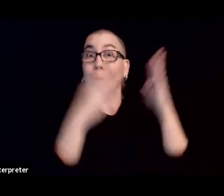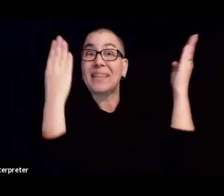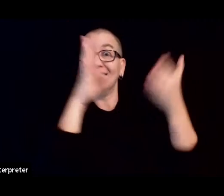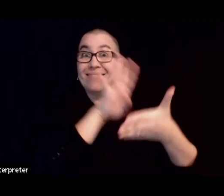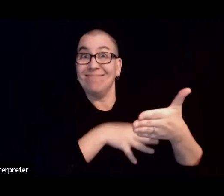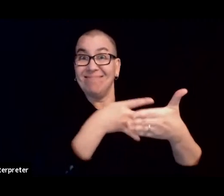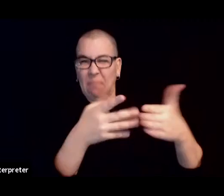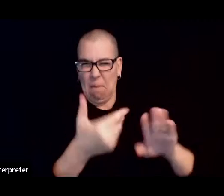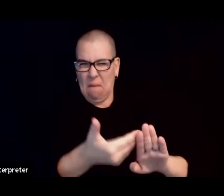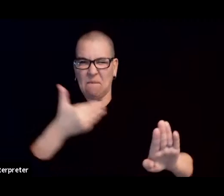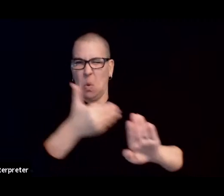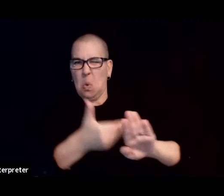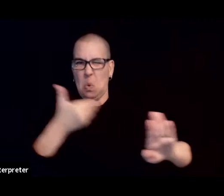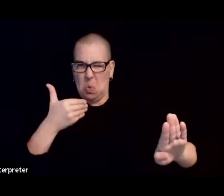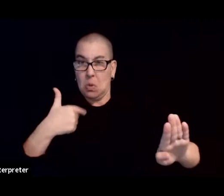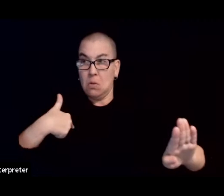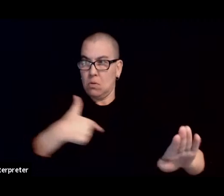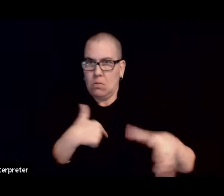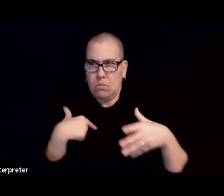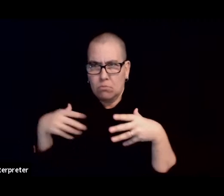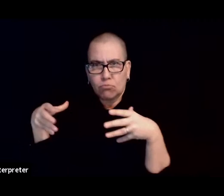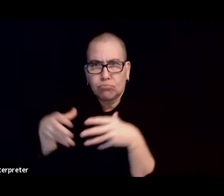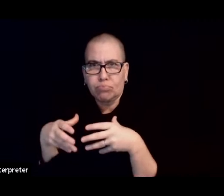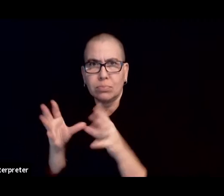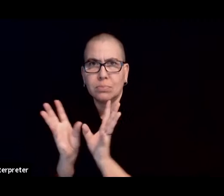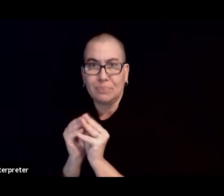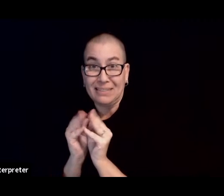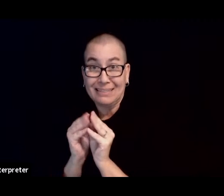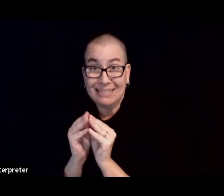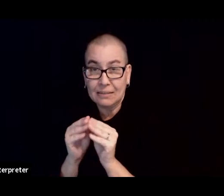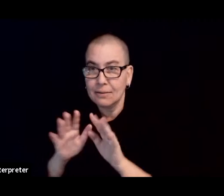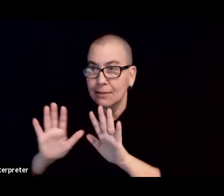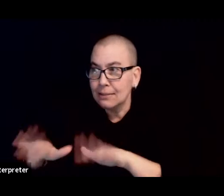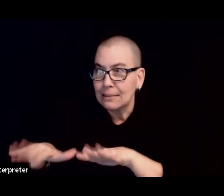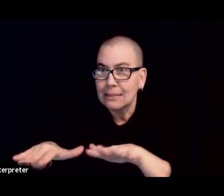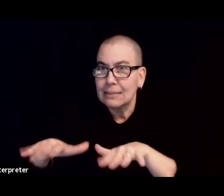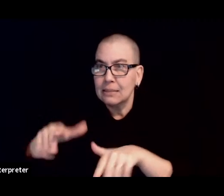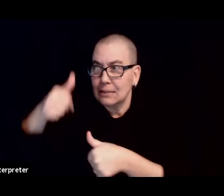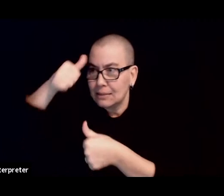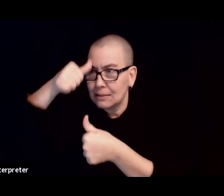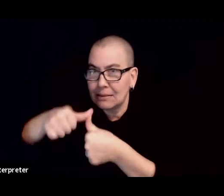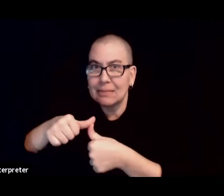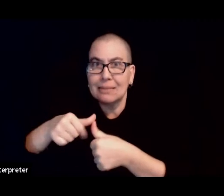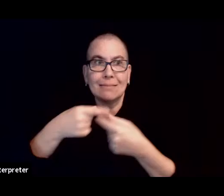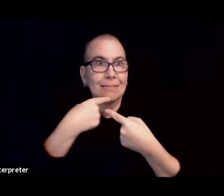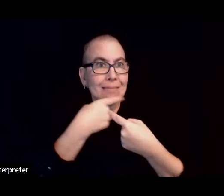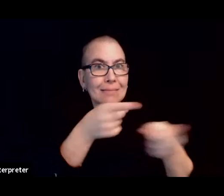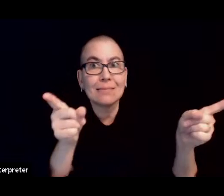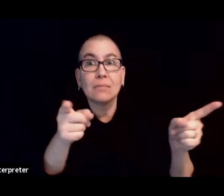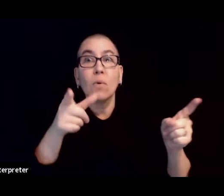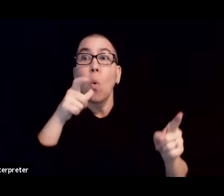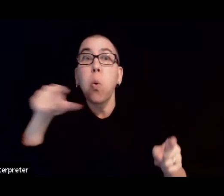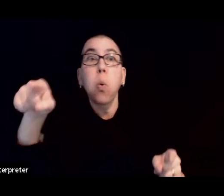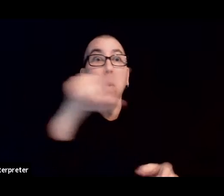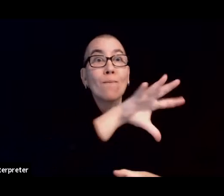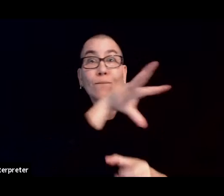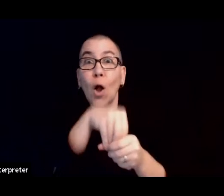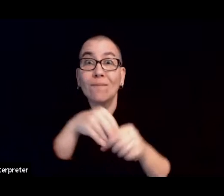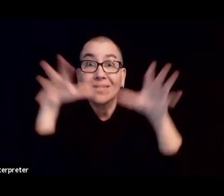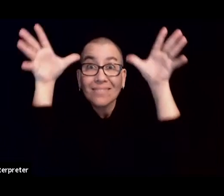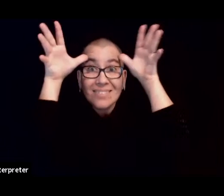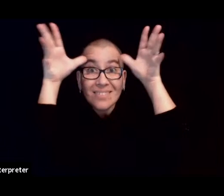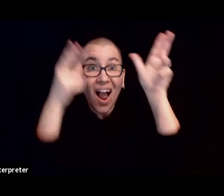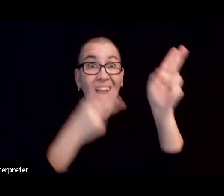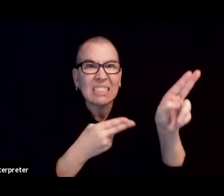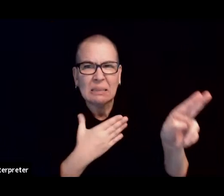as you were deer hunting, that it's really important that you're taking precautions to stay safe and to make sure that you're